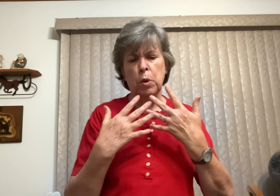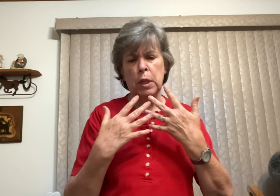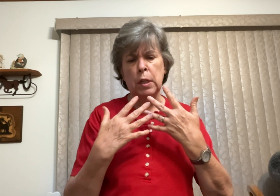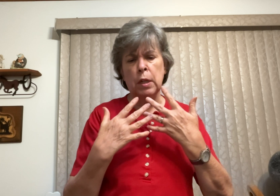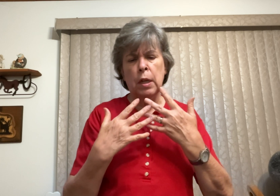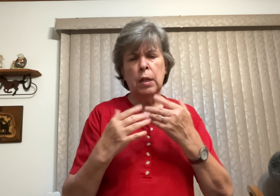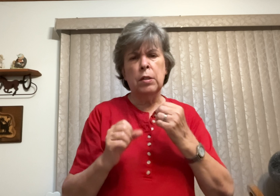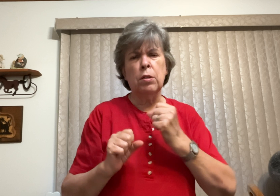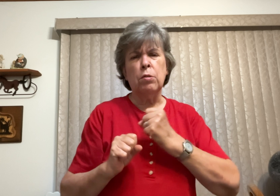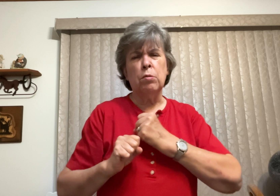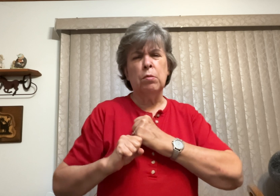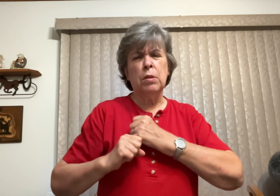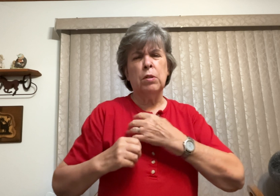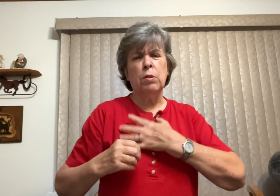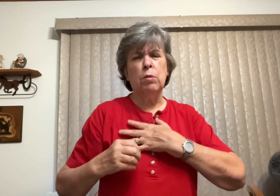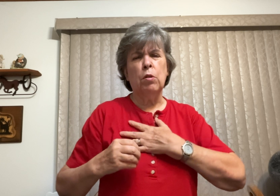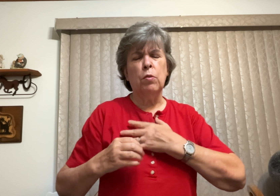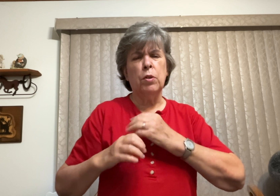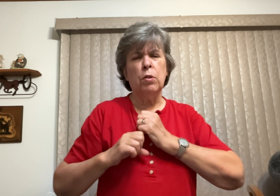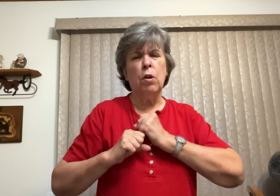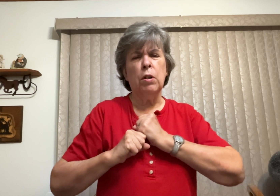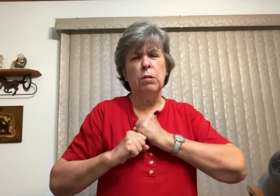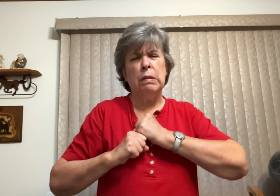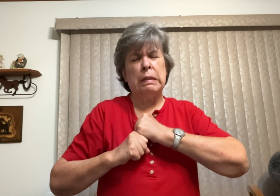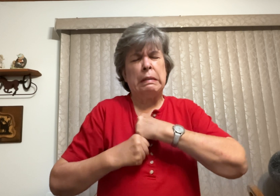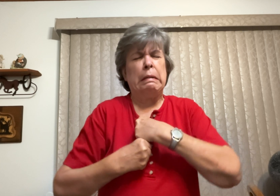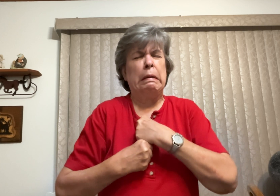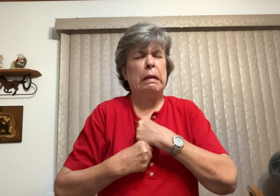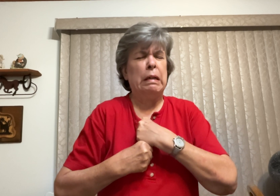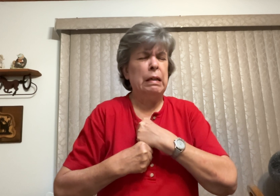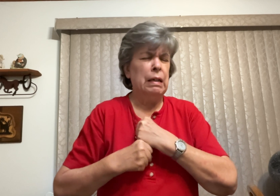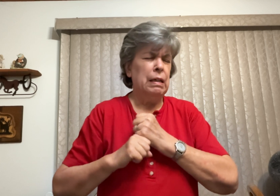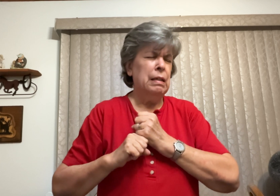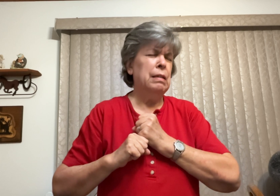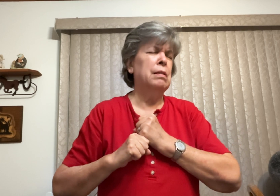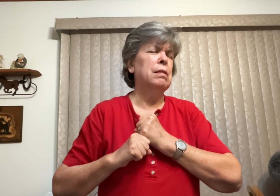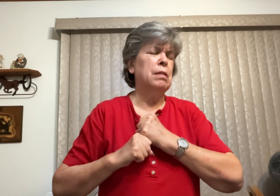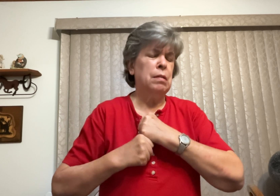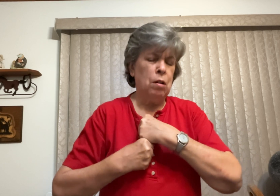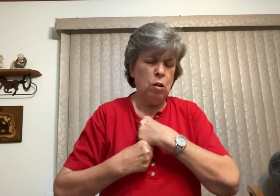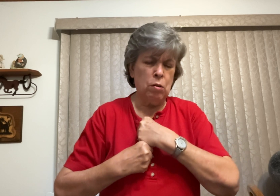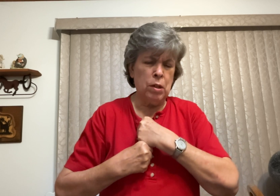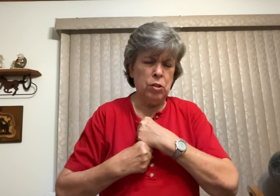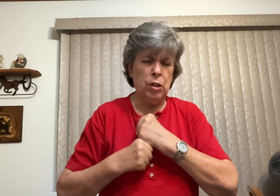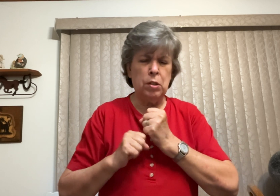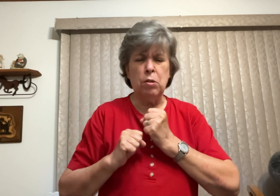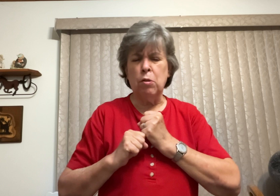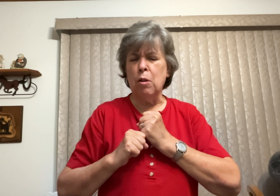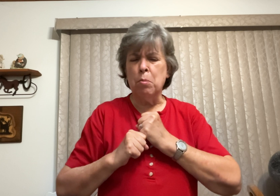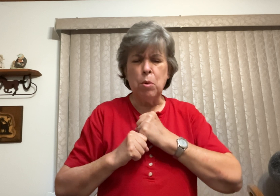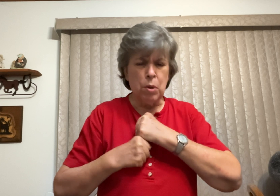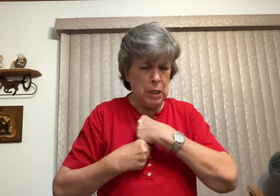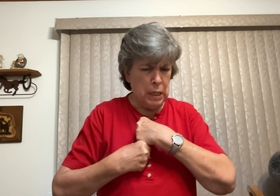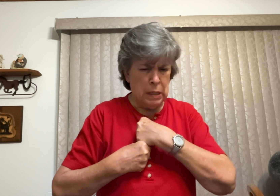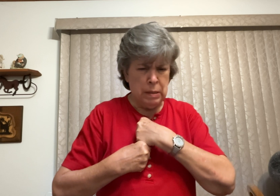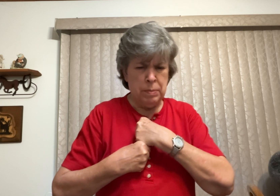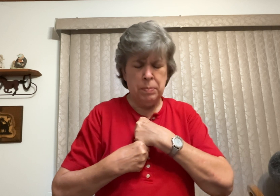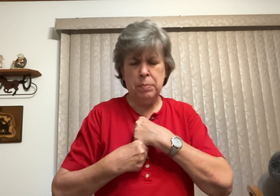mourning. So you, over your heart, you just, it's just heart-wrenching. So our mourning